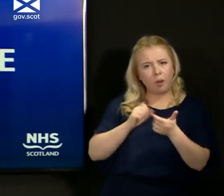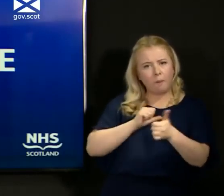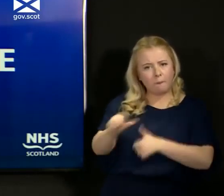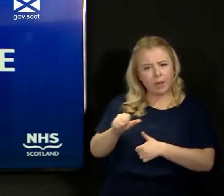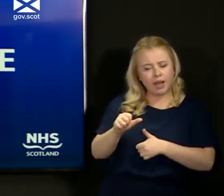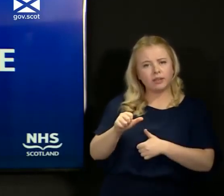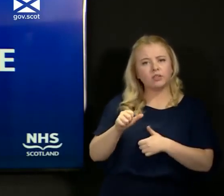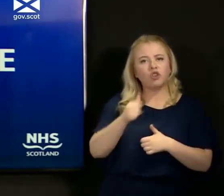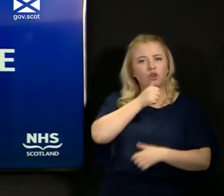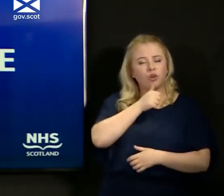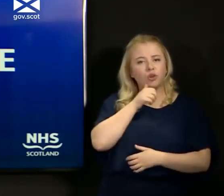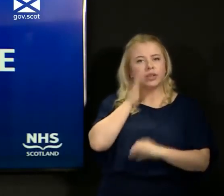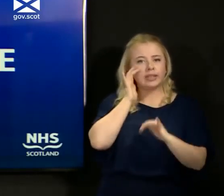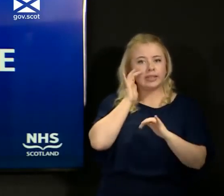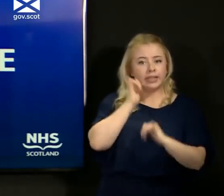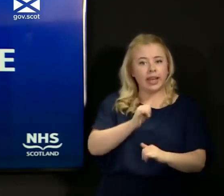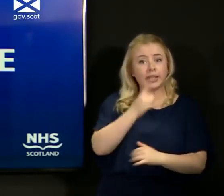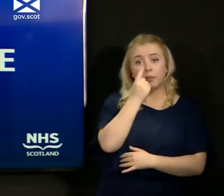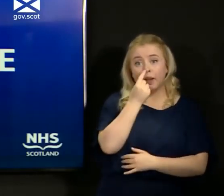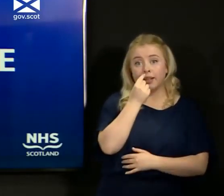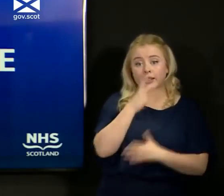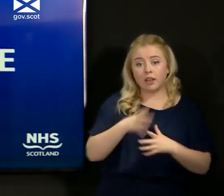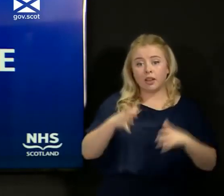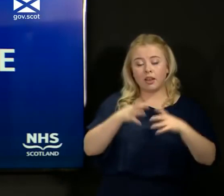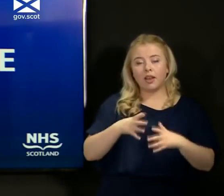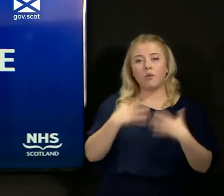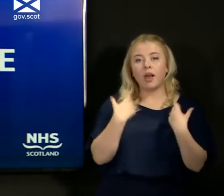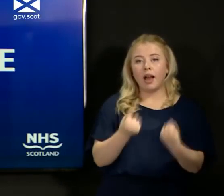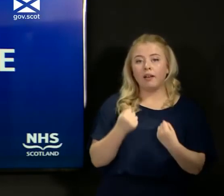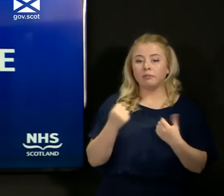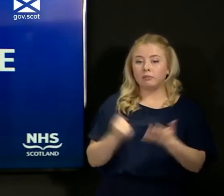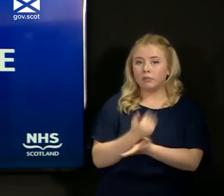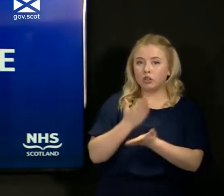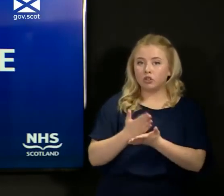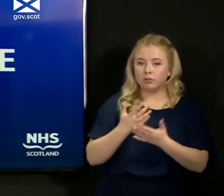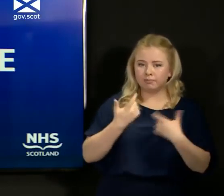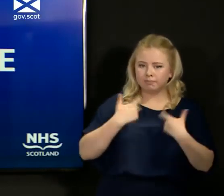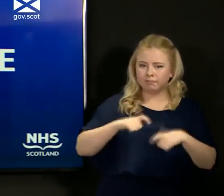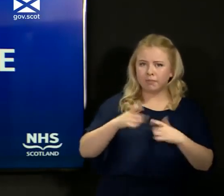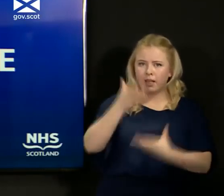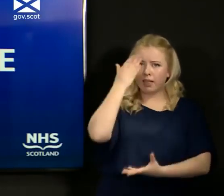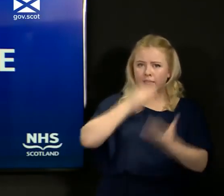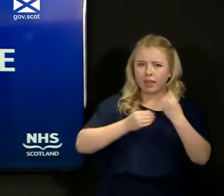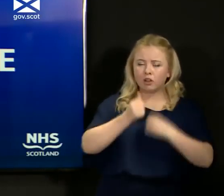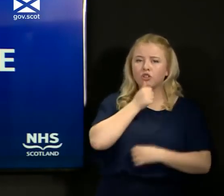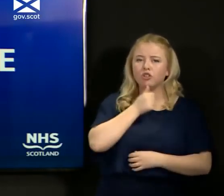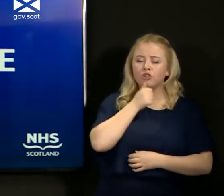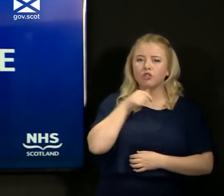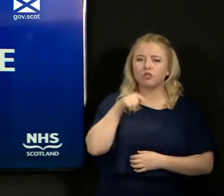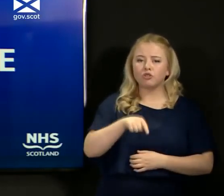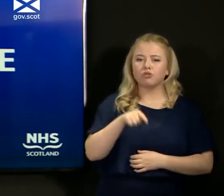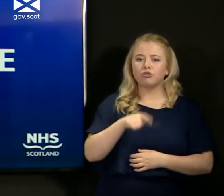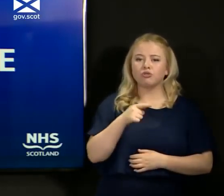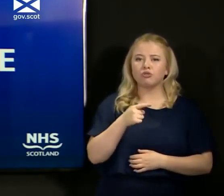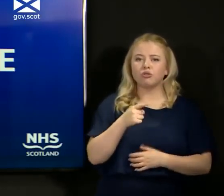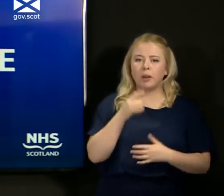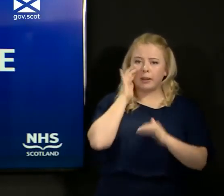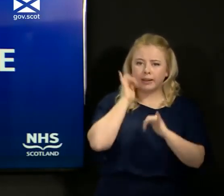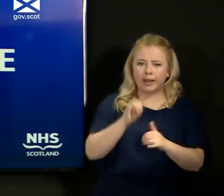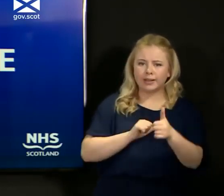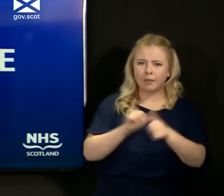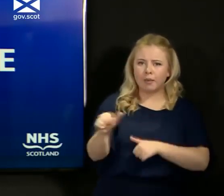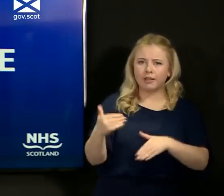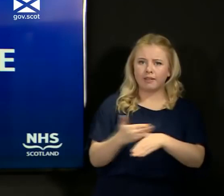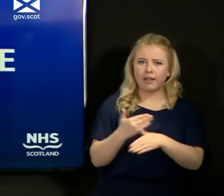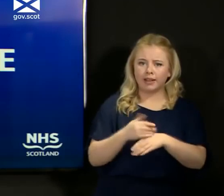the testing capacity that we've got to make sure that we're learning and continuing to use the kind of testing to best effect